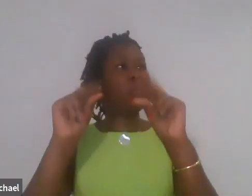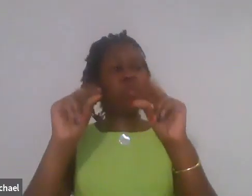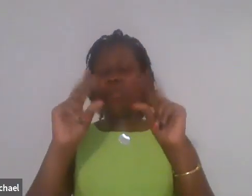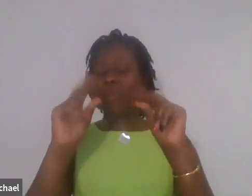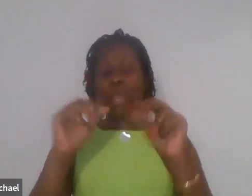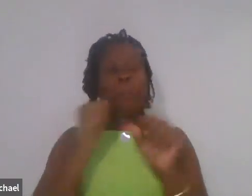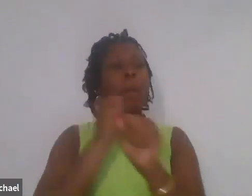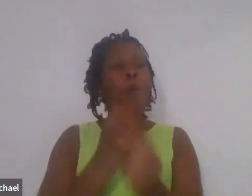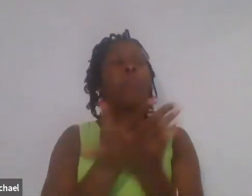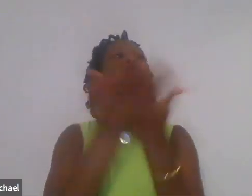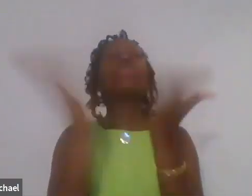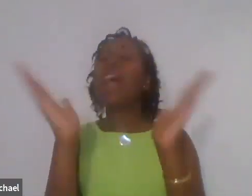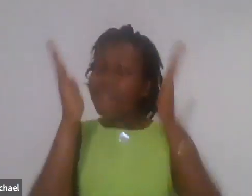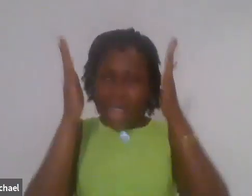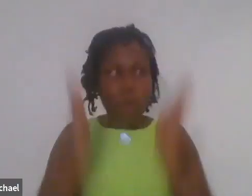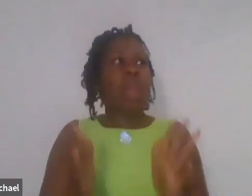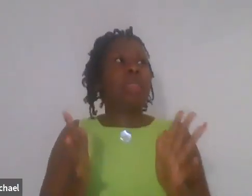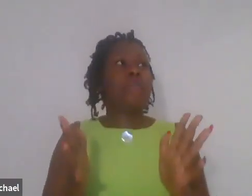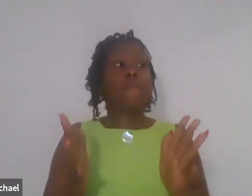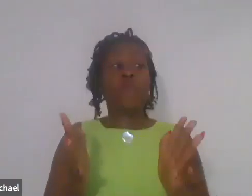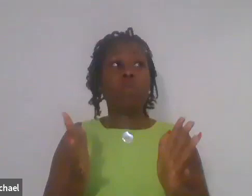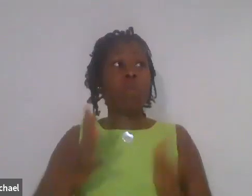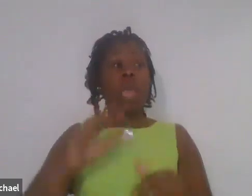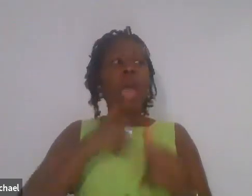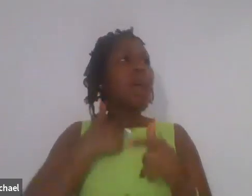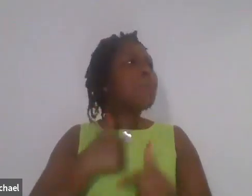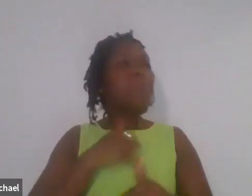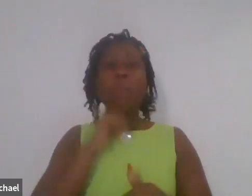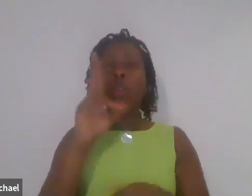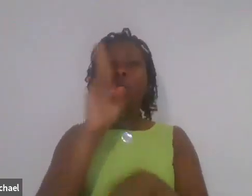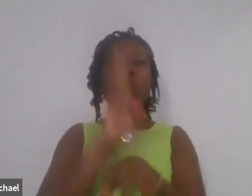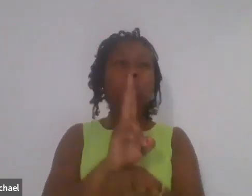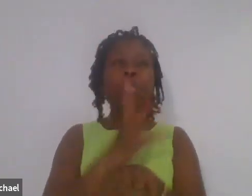don't look at my disability. I work with everyone. And me, I'm not who's the